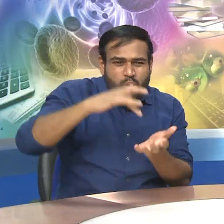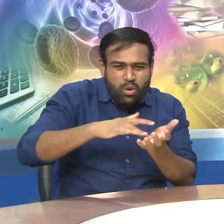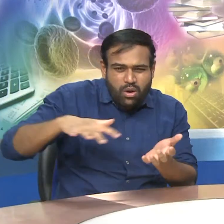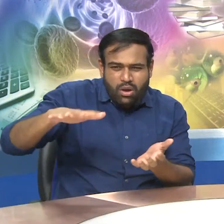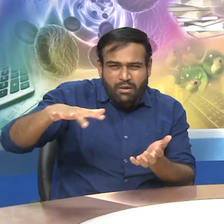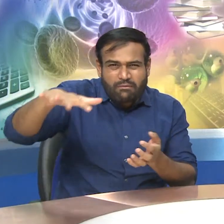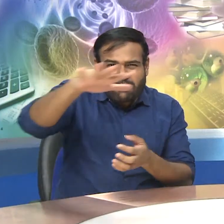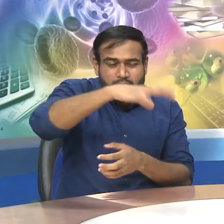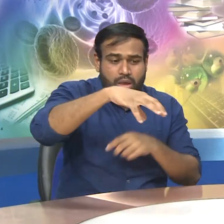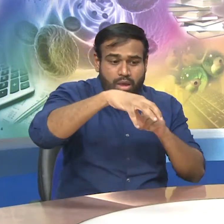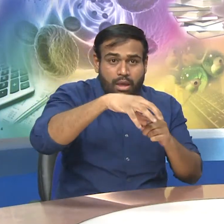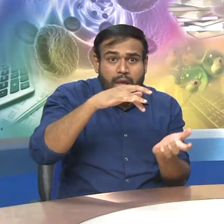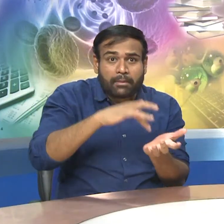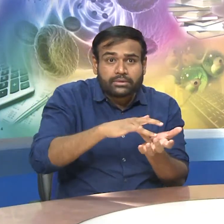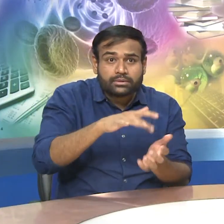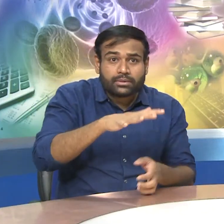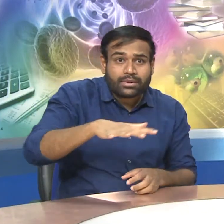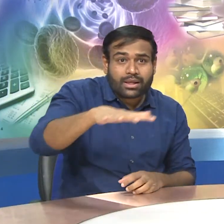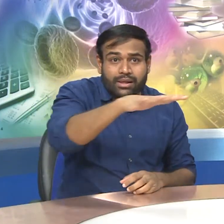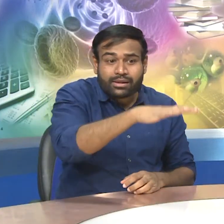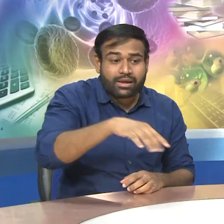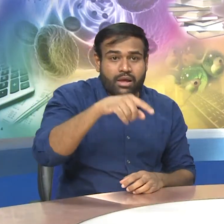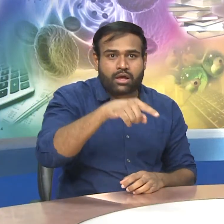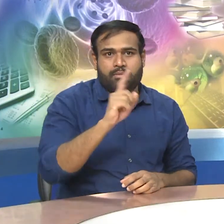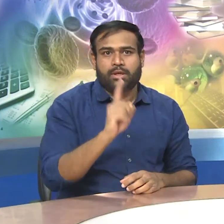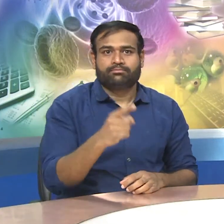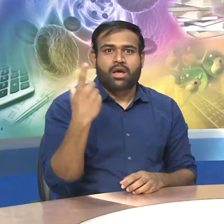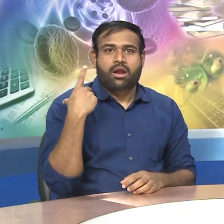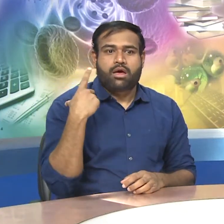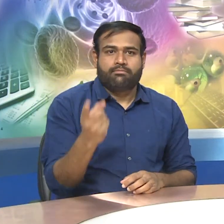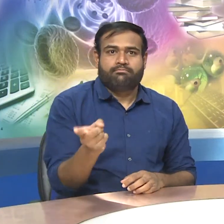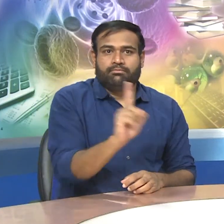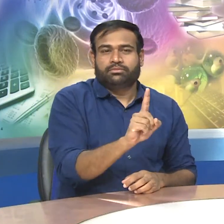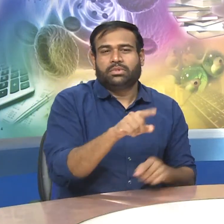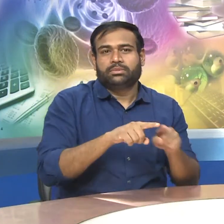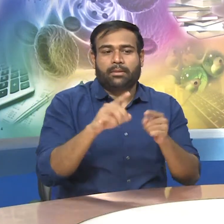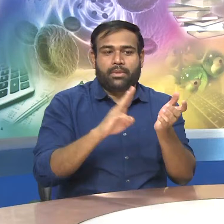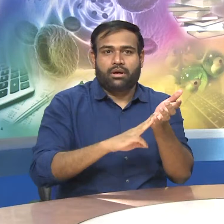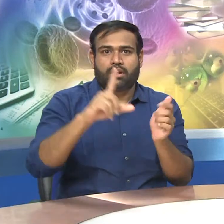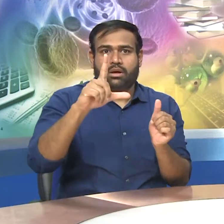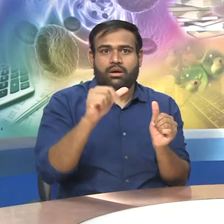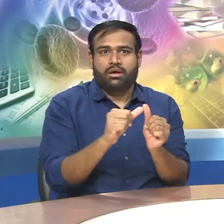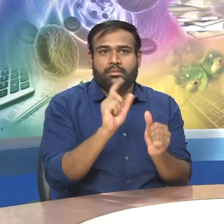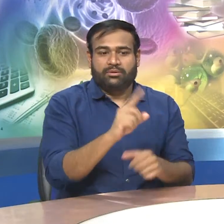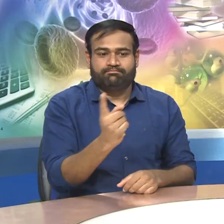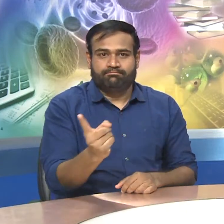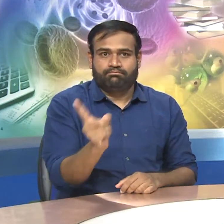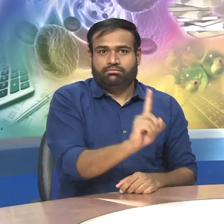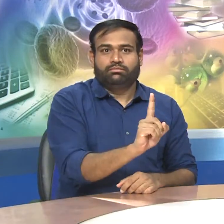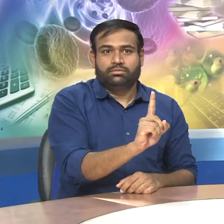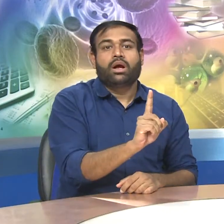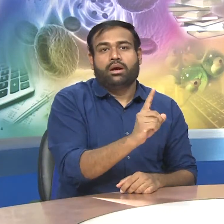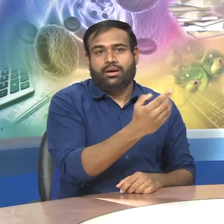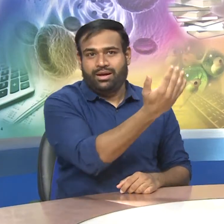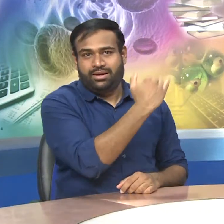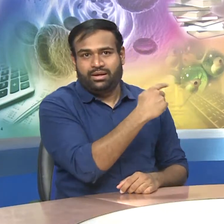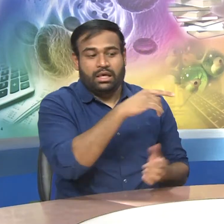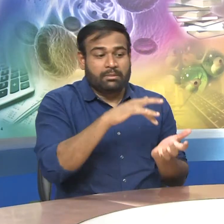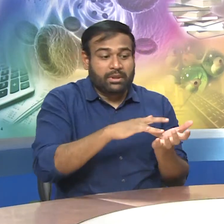For example, one of the official areas of a country that elects someone to represent